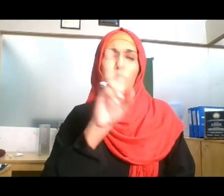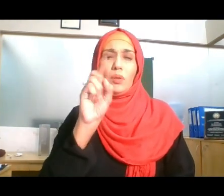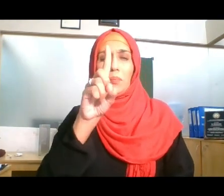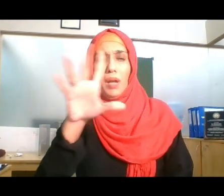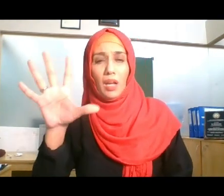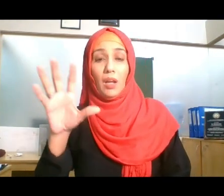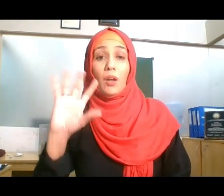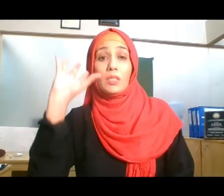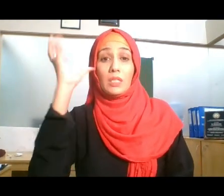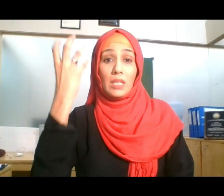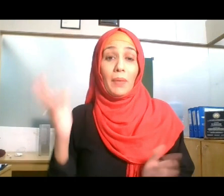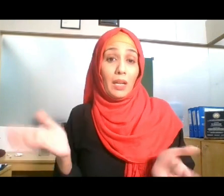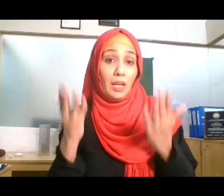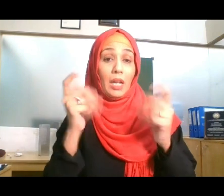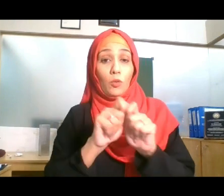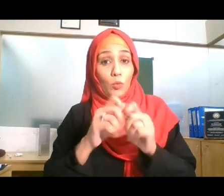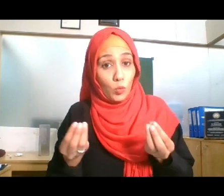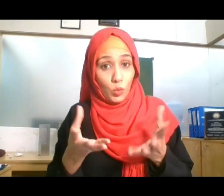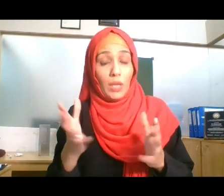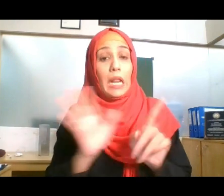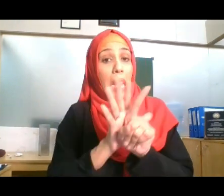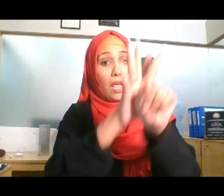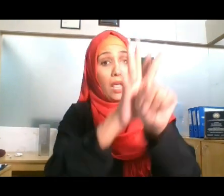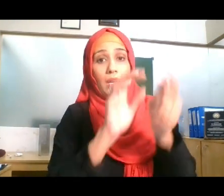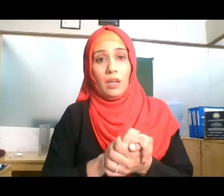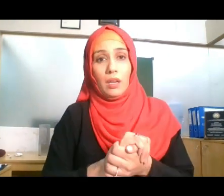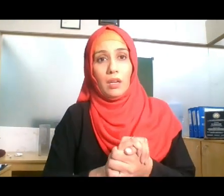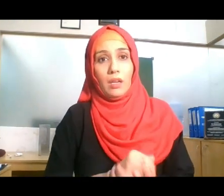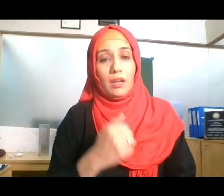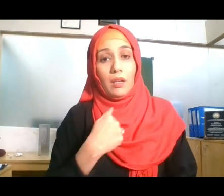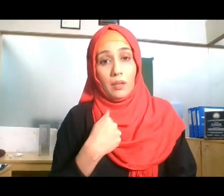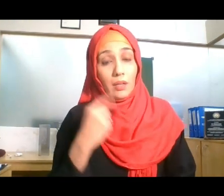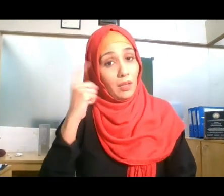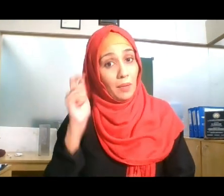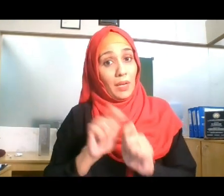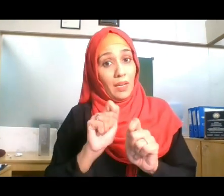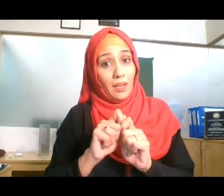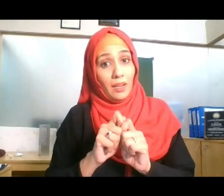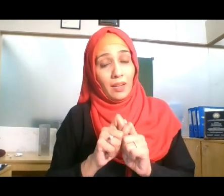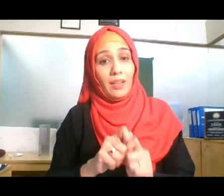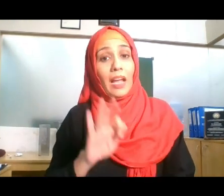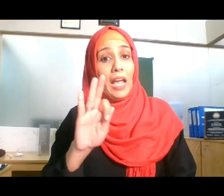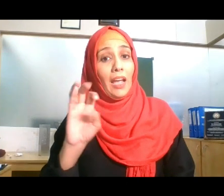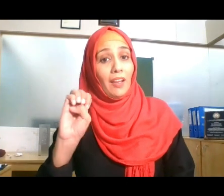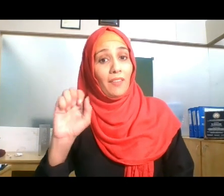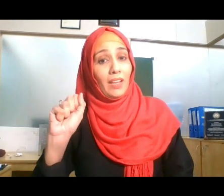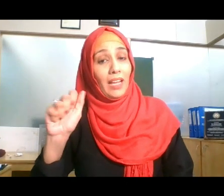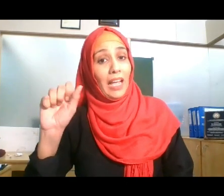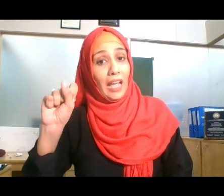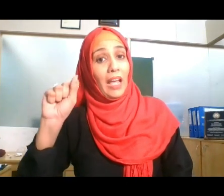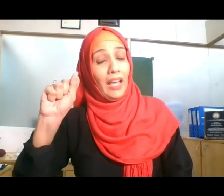the global goals were adopted by world leaders, I have had the honor of representing FESF FESF Deaf Reach at the United